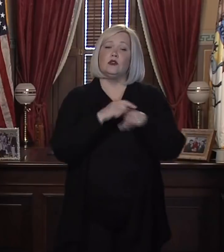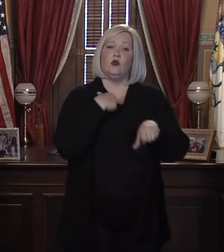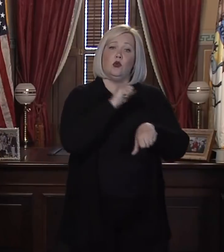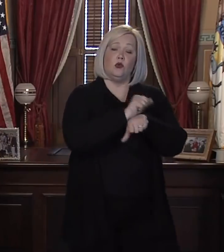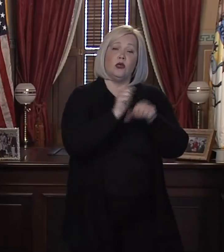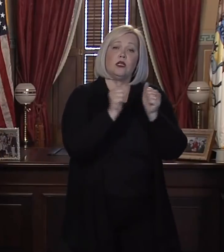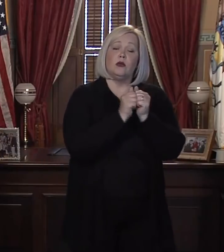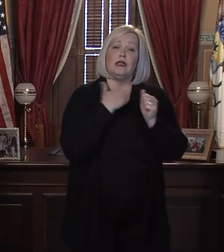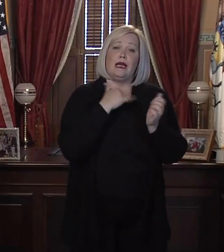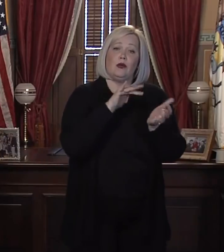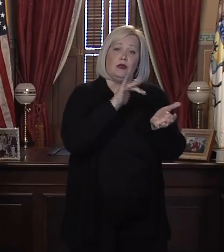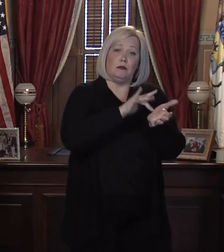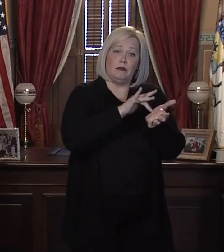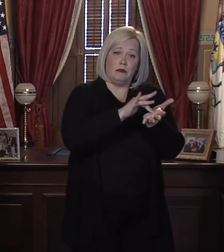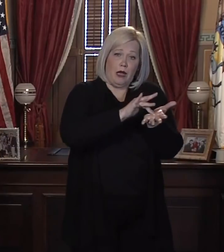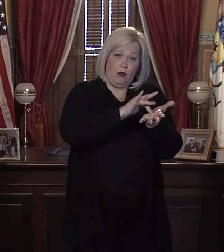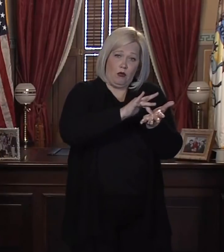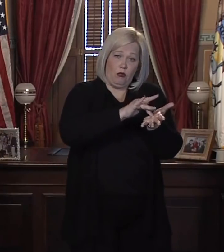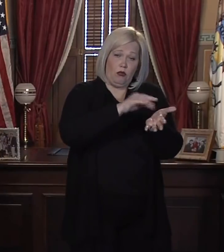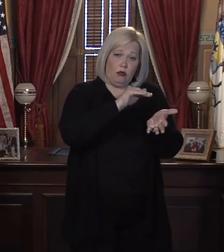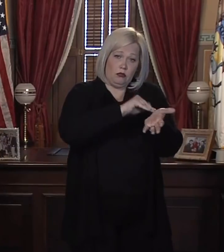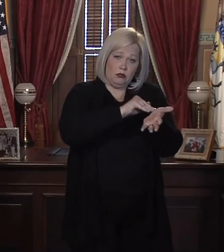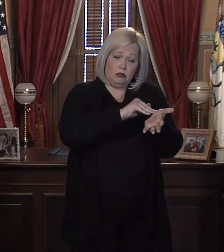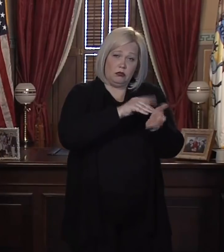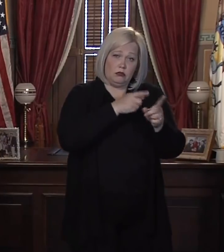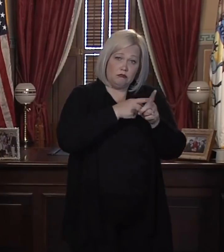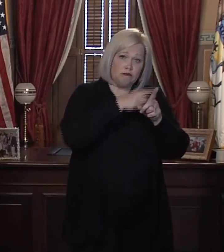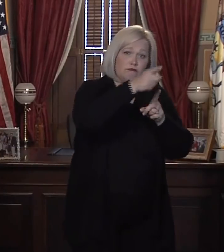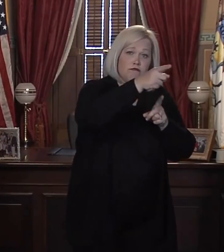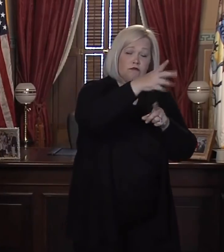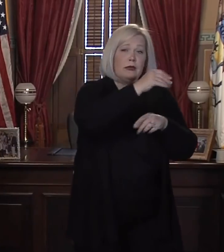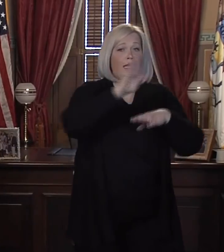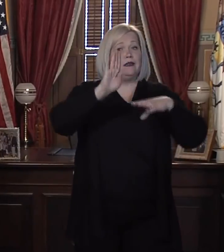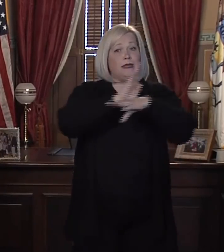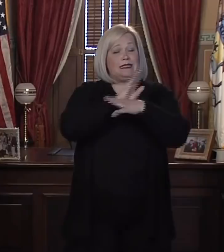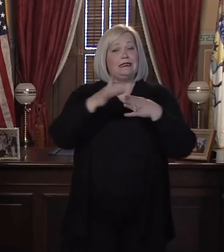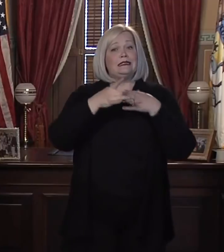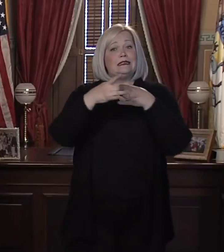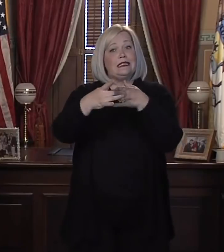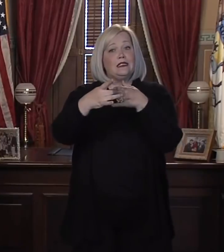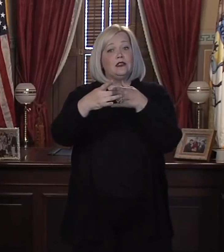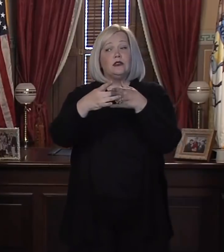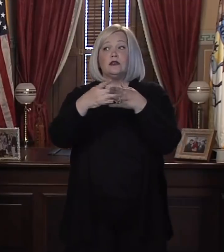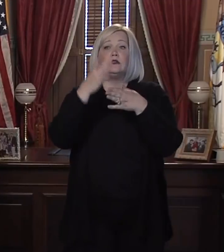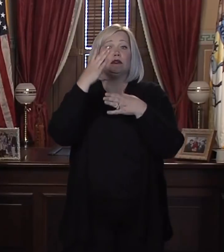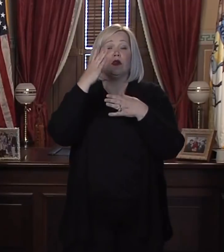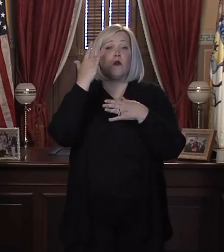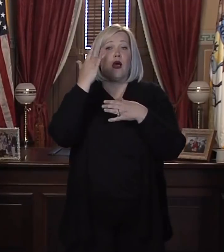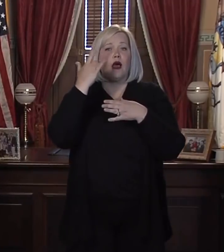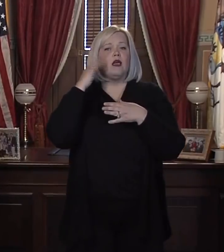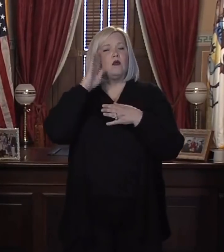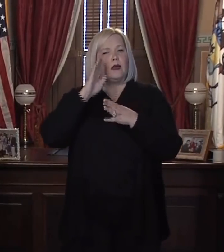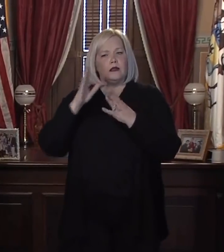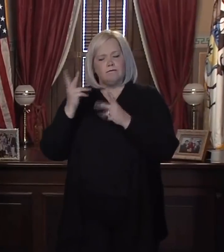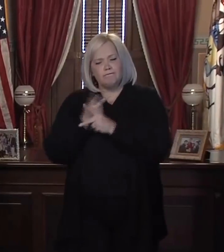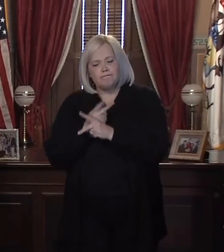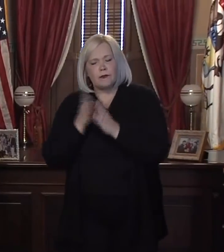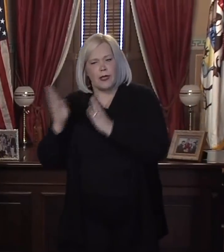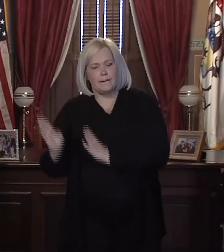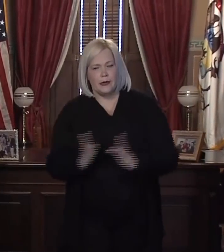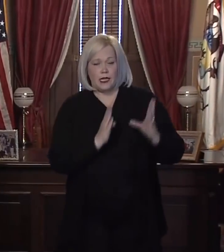medical expertise and our business leaders to develop a plan. And this includes people